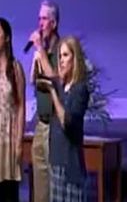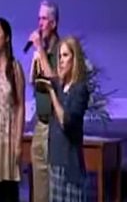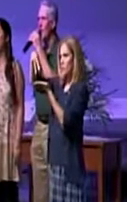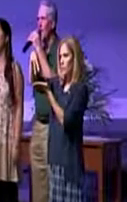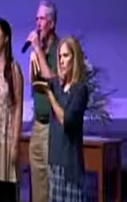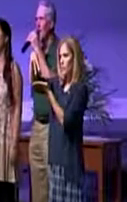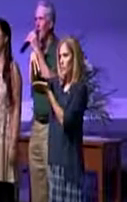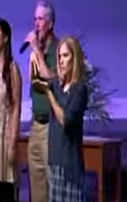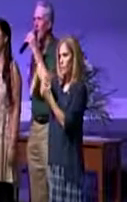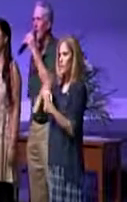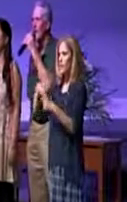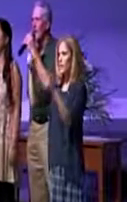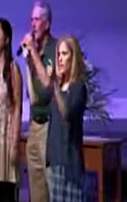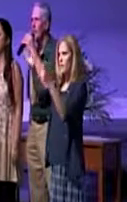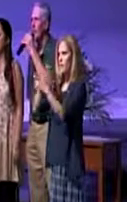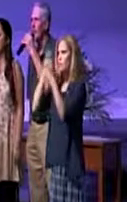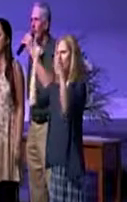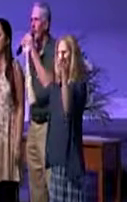Savior,